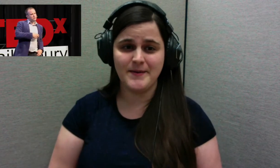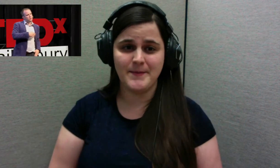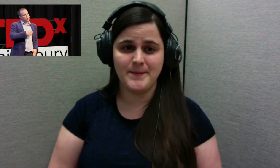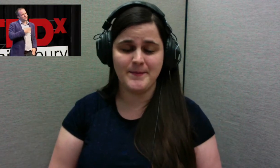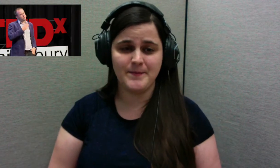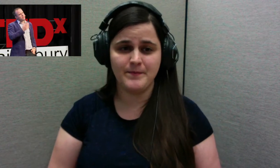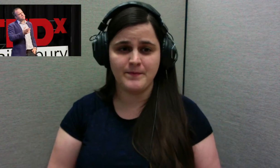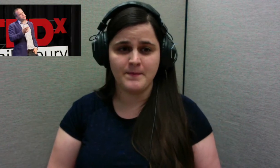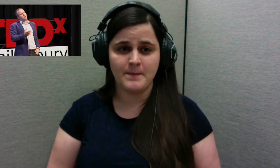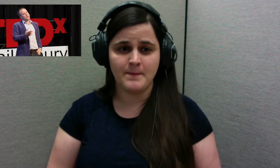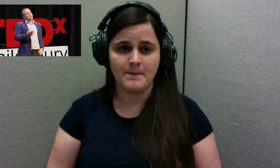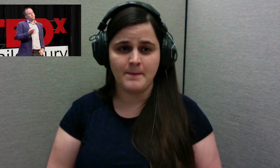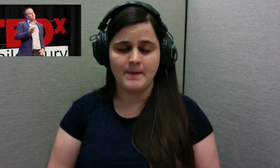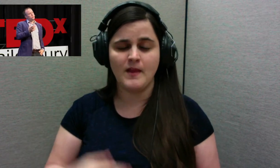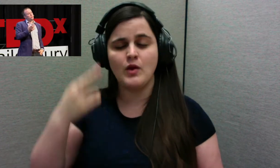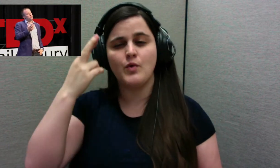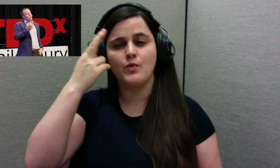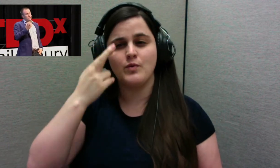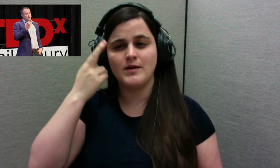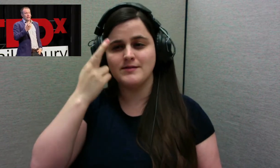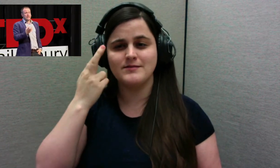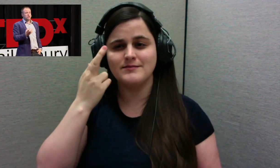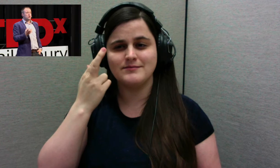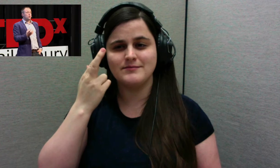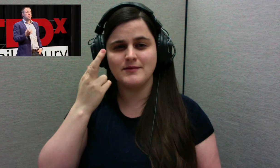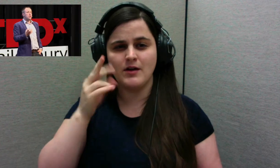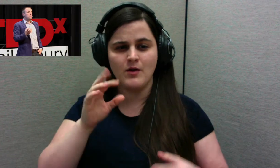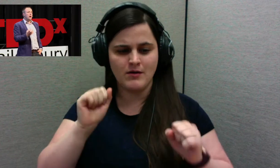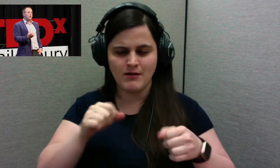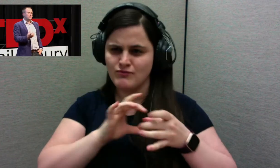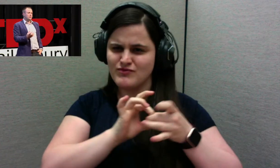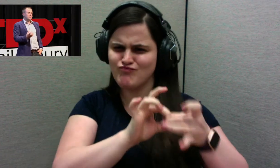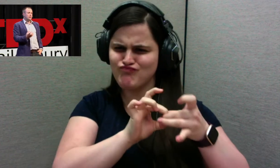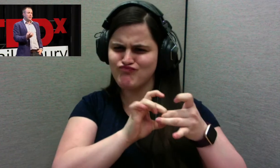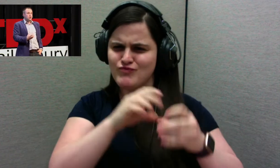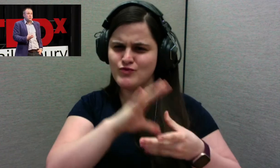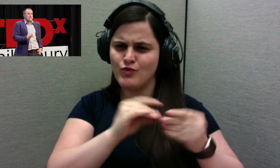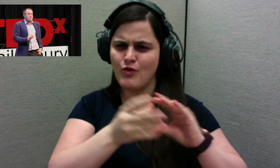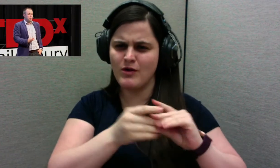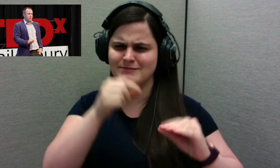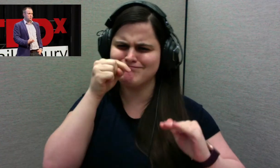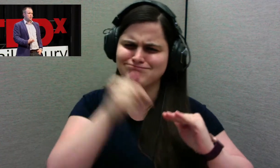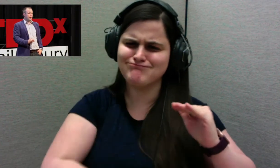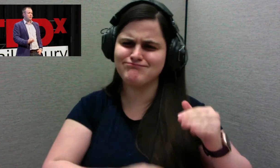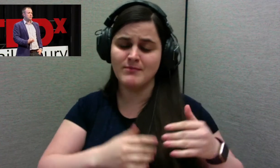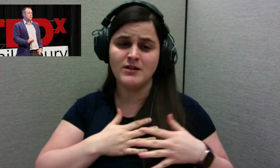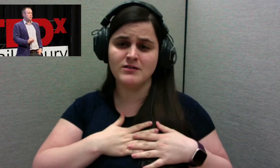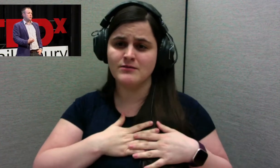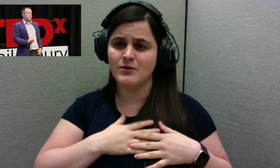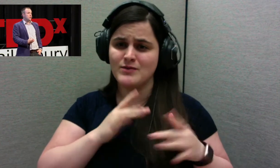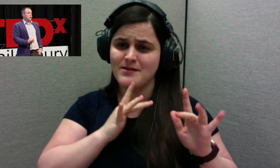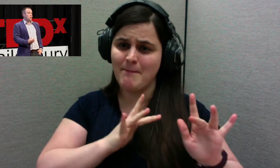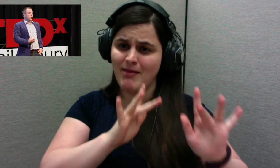The reason why we can relate to stories so well It's because we sympathize with the